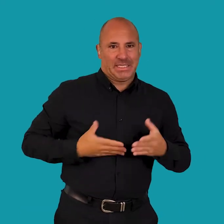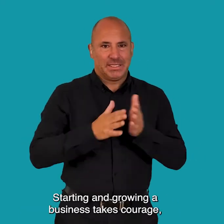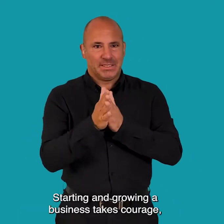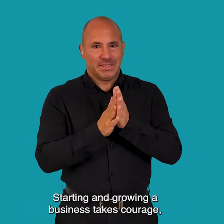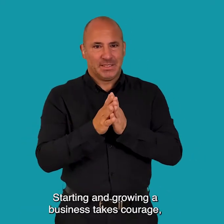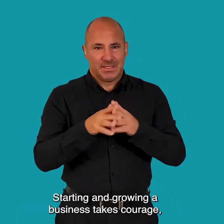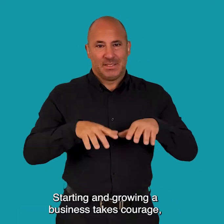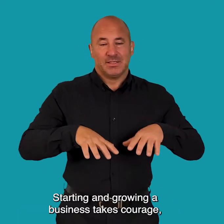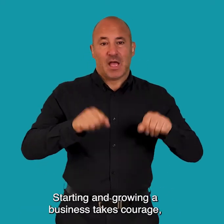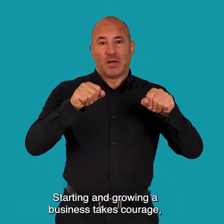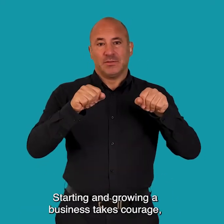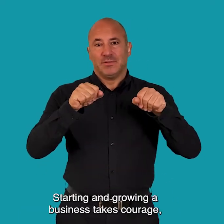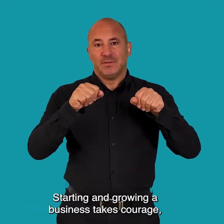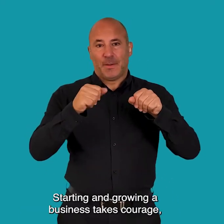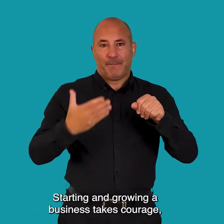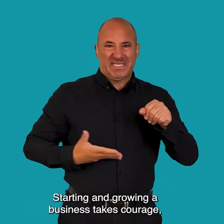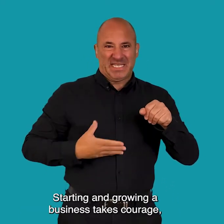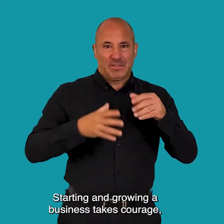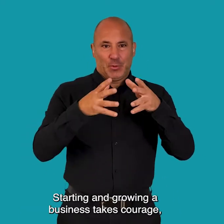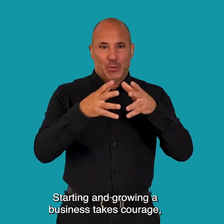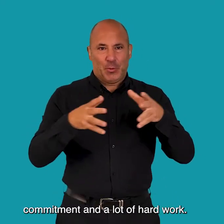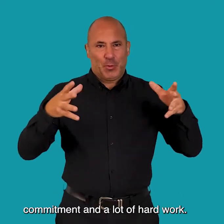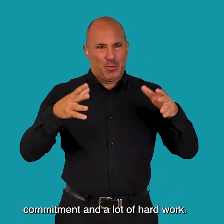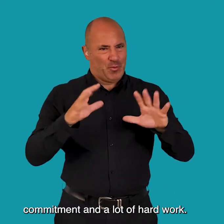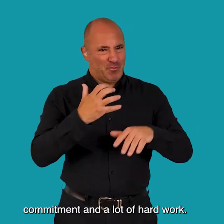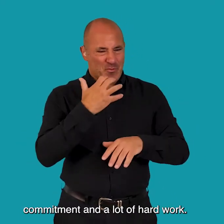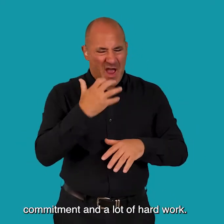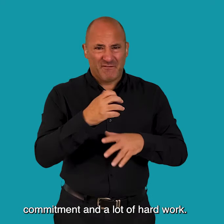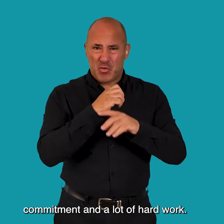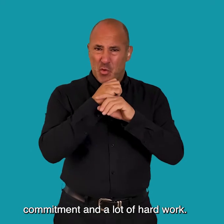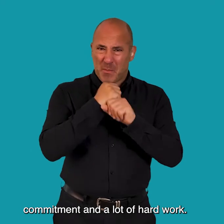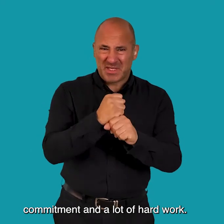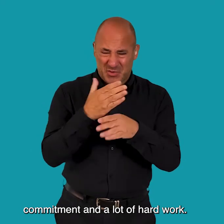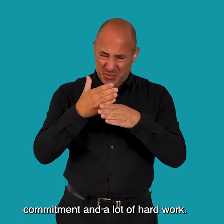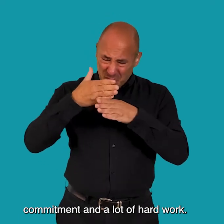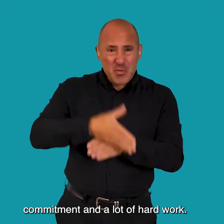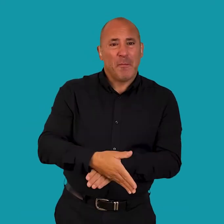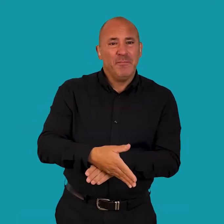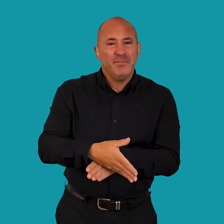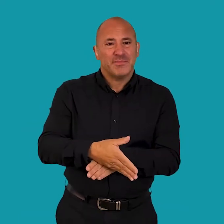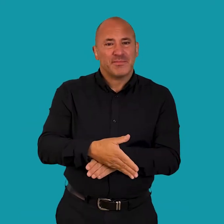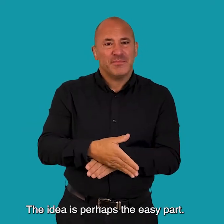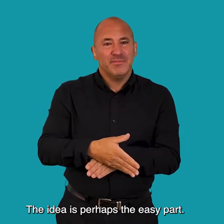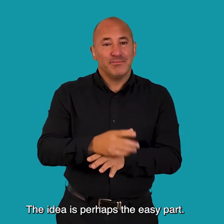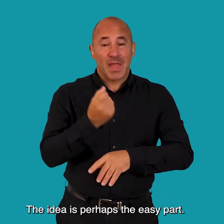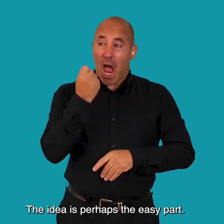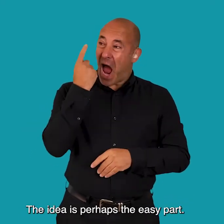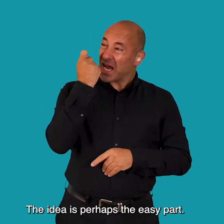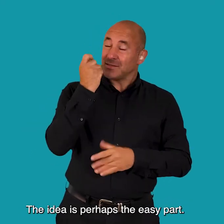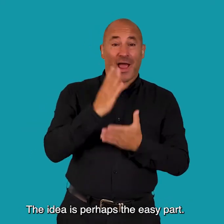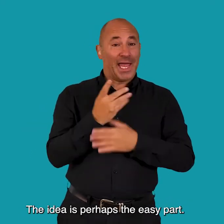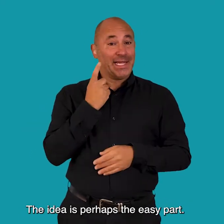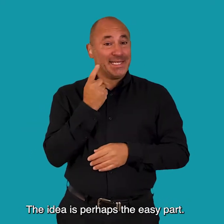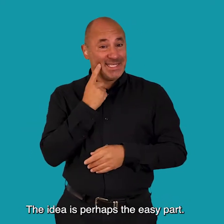Starting and growing a business takes courage, commitment, and a lot of hard work. The idea is perhaps the easy